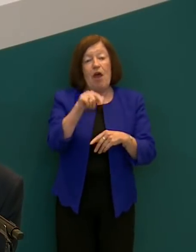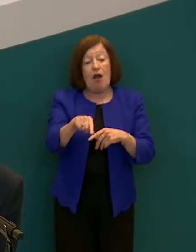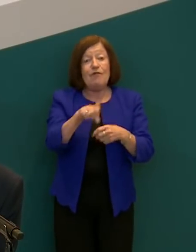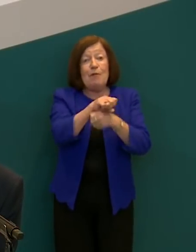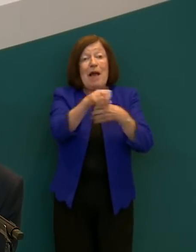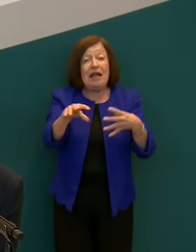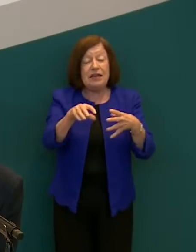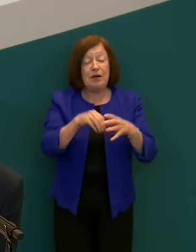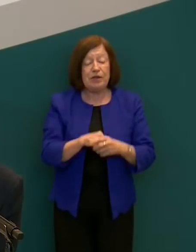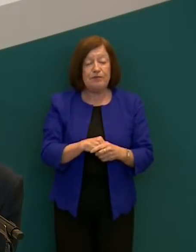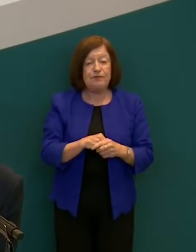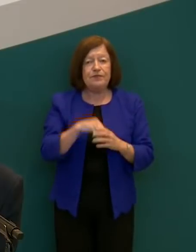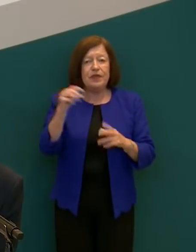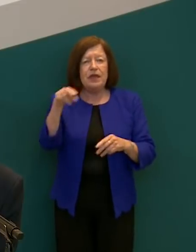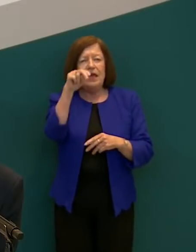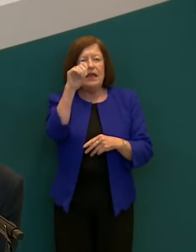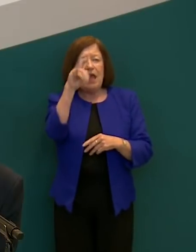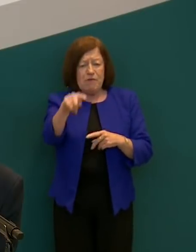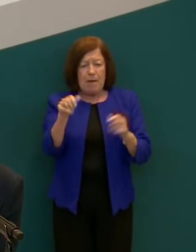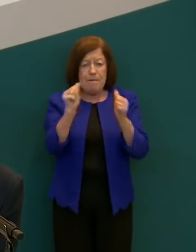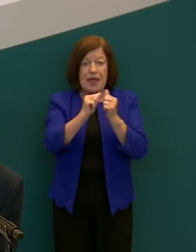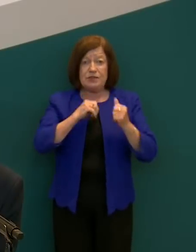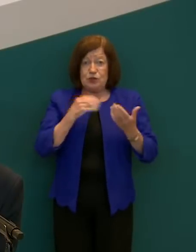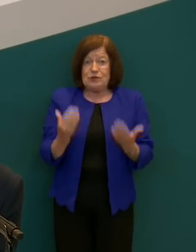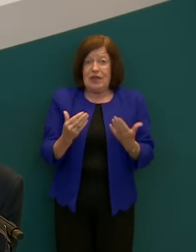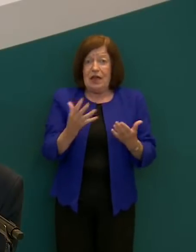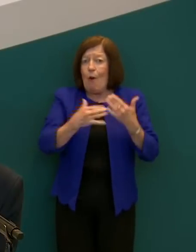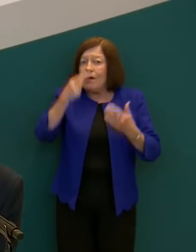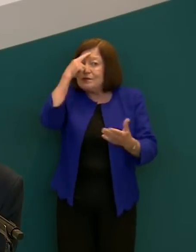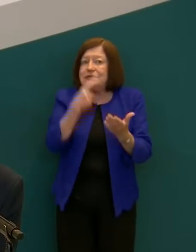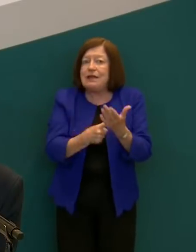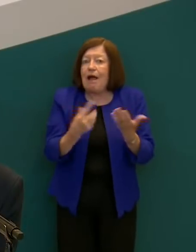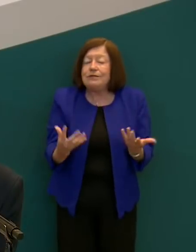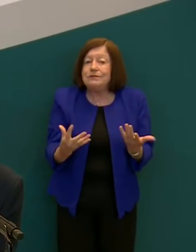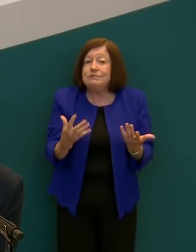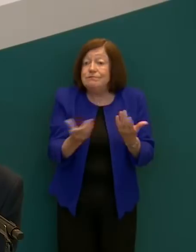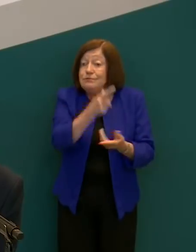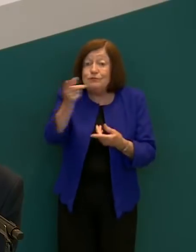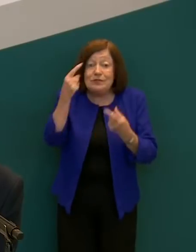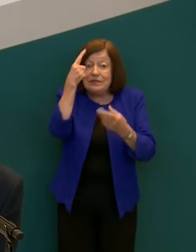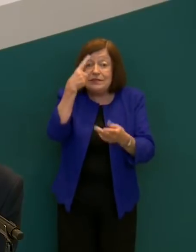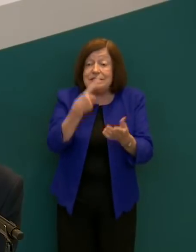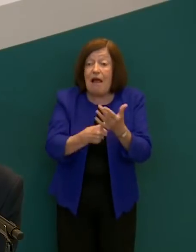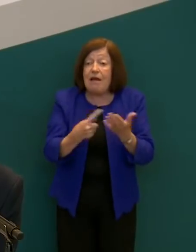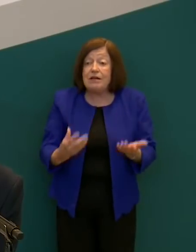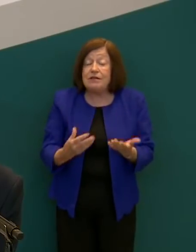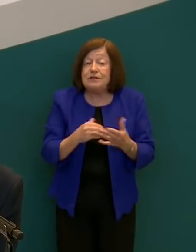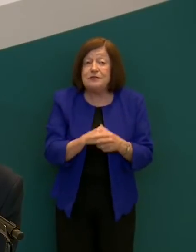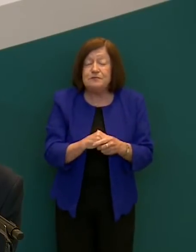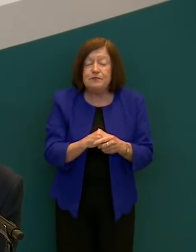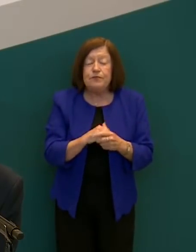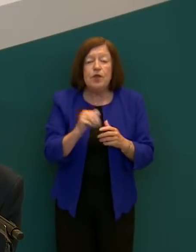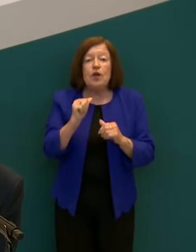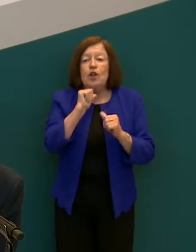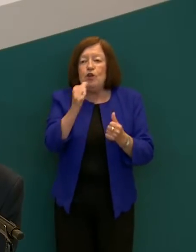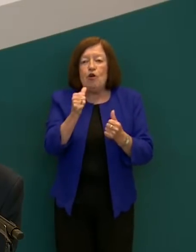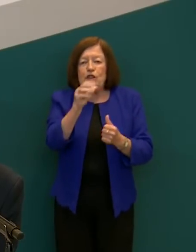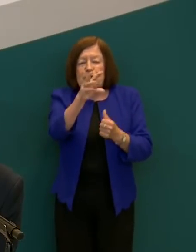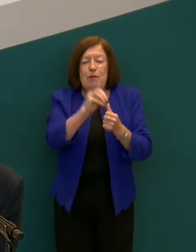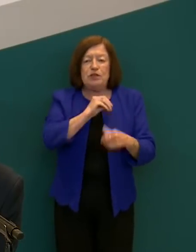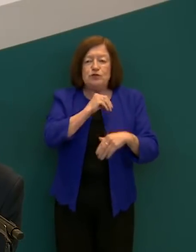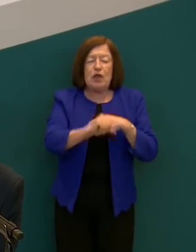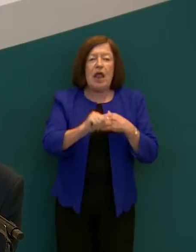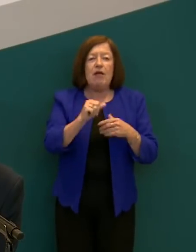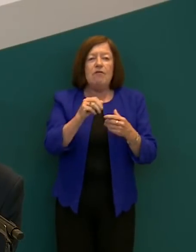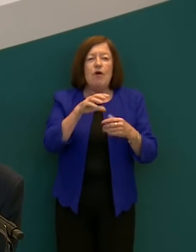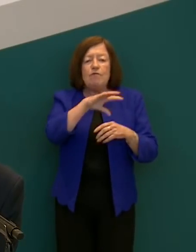pandemic. NEFIT met today, I understand. What was decided, or was anything decided? Nothing in particular. Today was